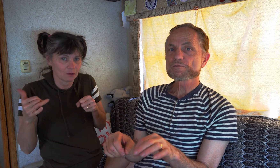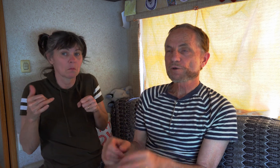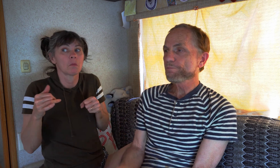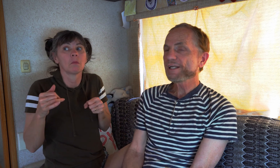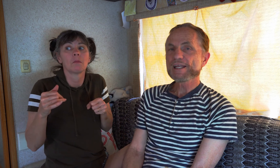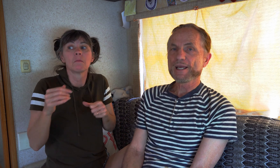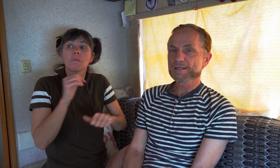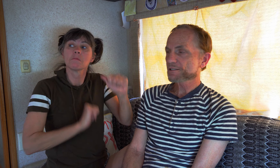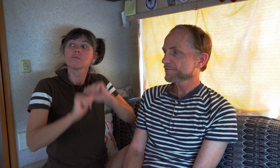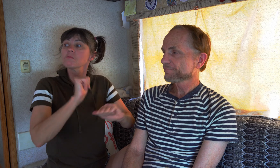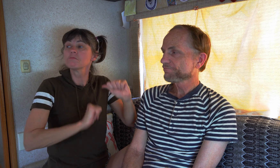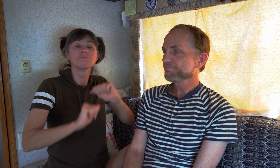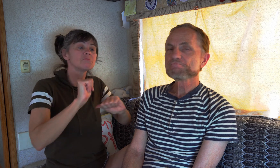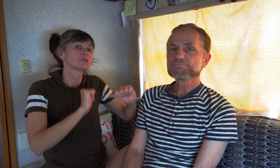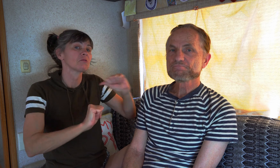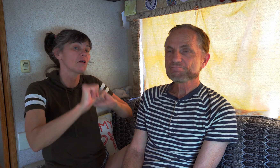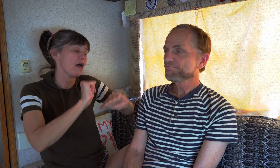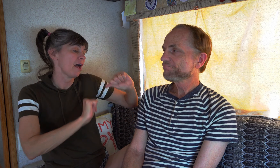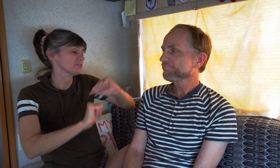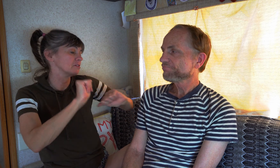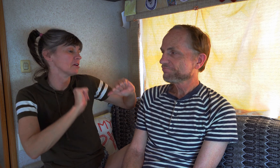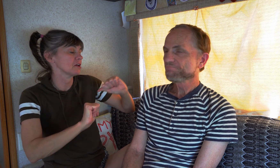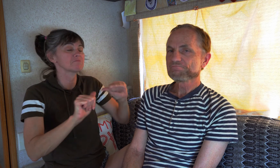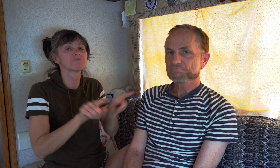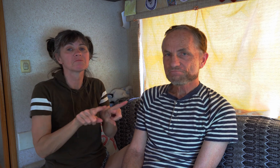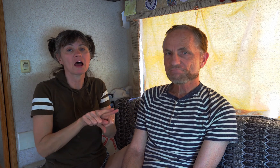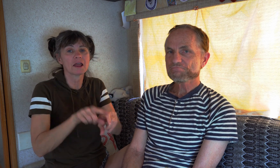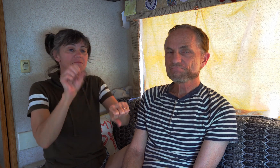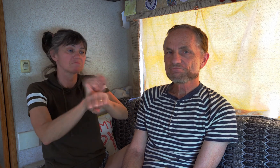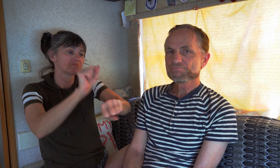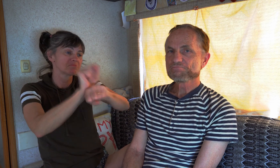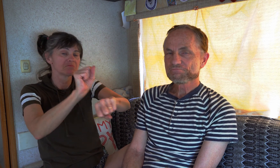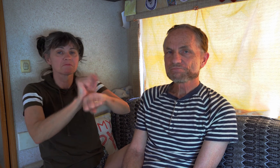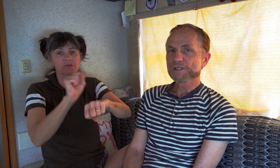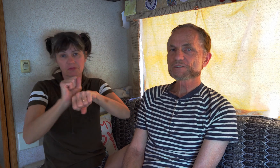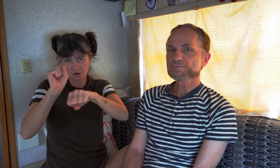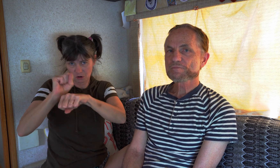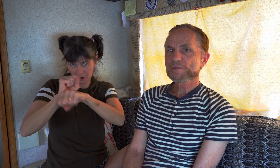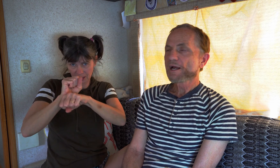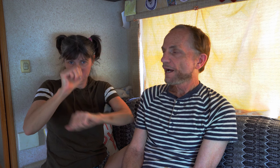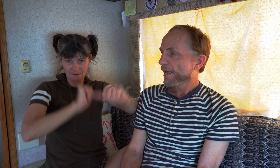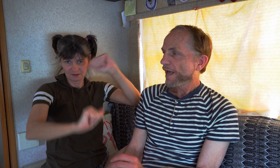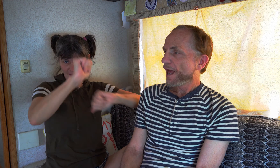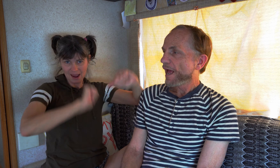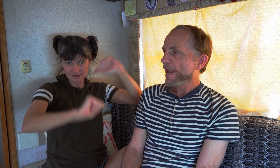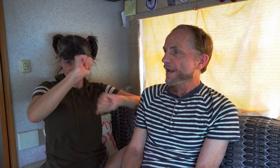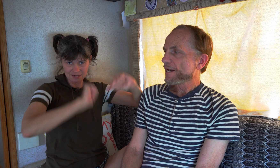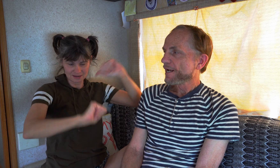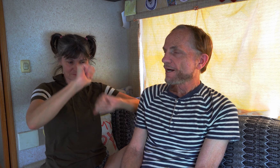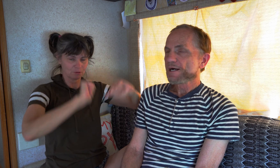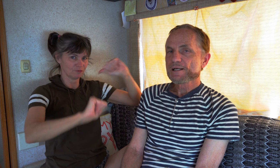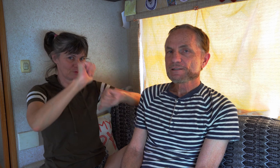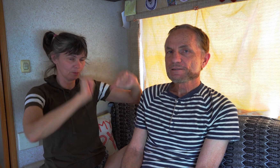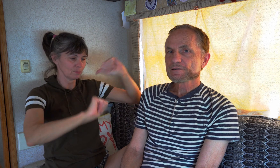work for many days. So they're acting like Yes. they're working. They're